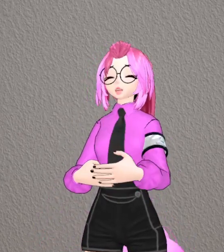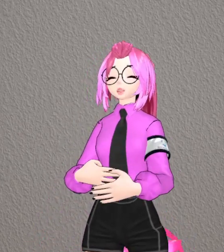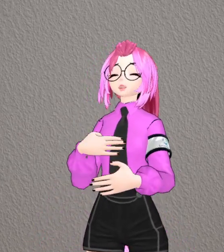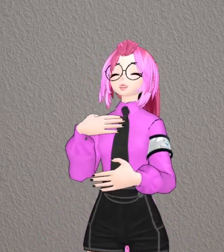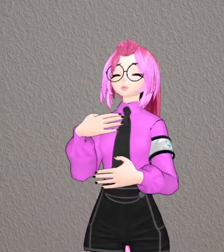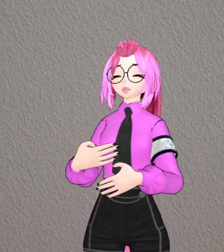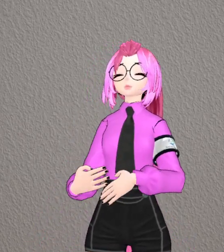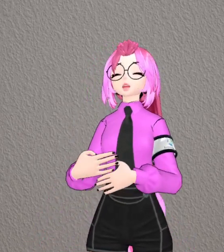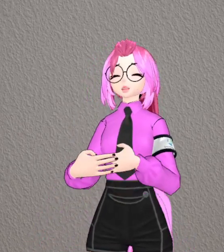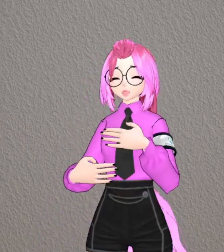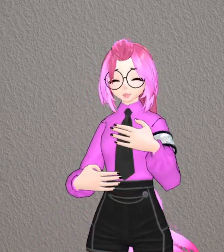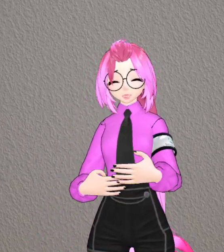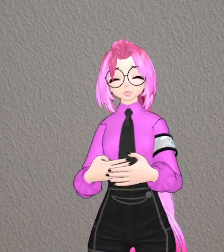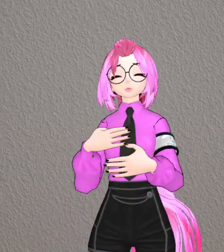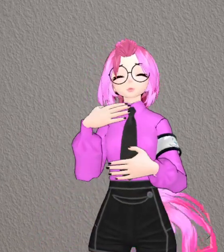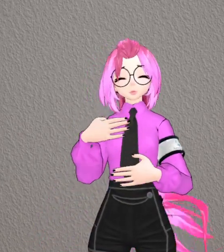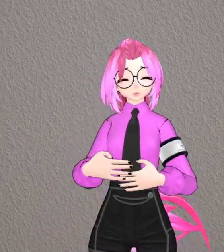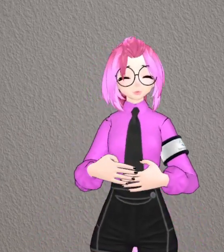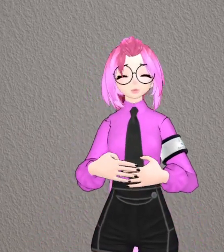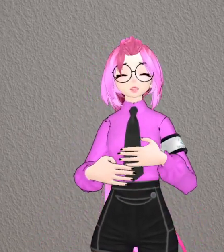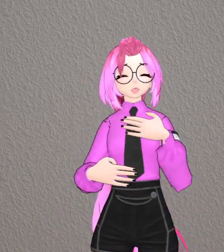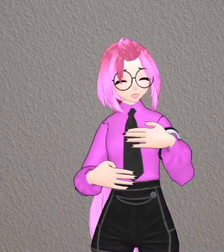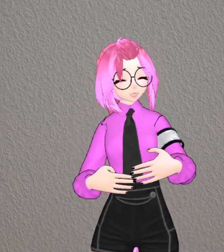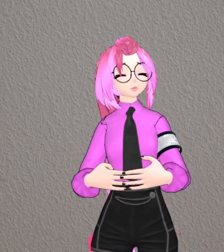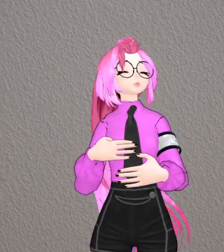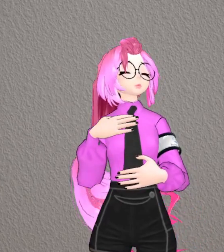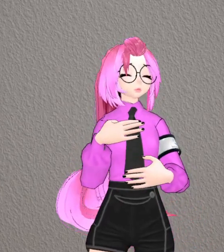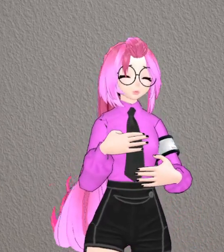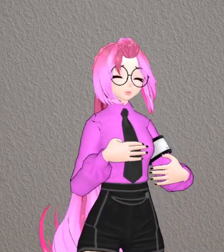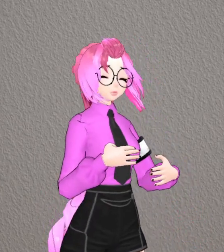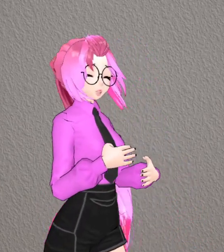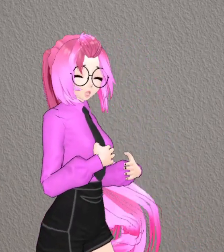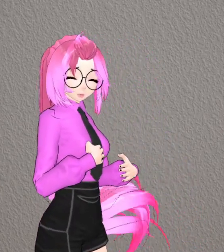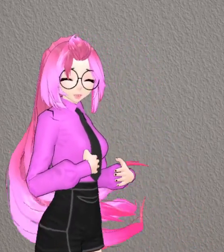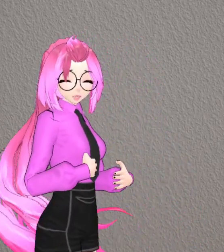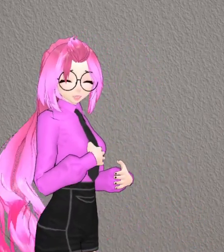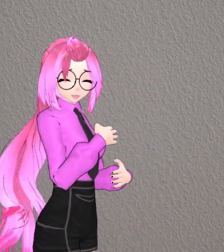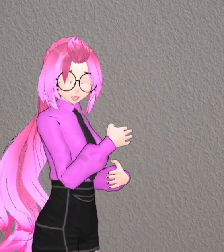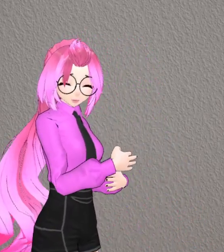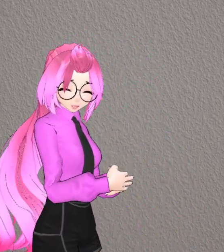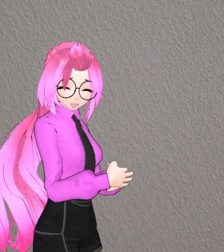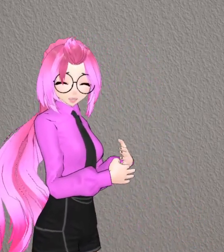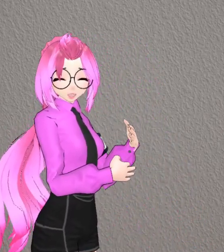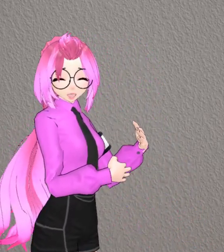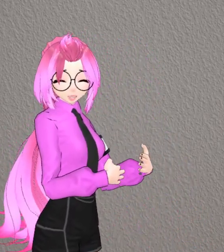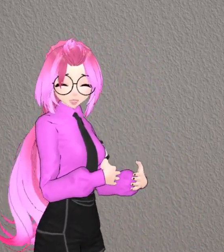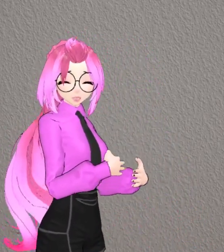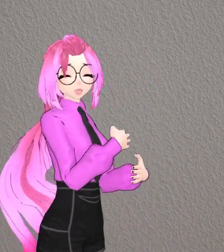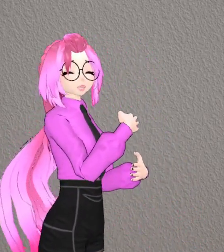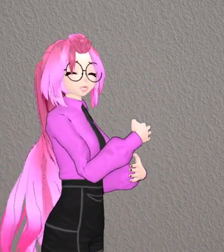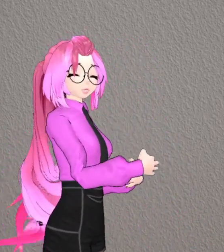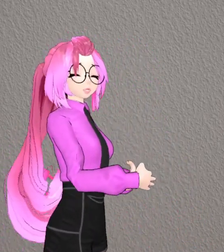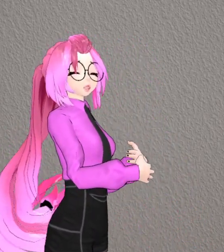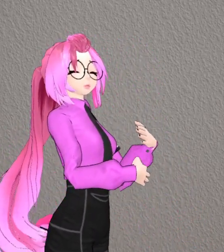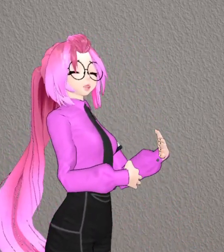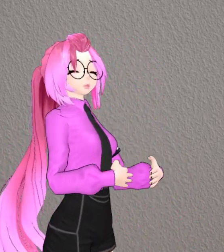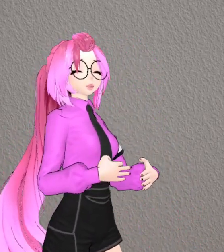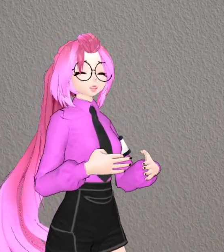myself and to make progress. Yes. So very similar to plan, you're taking each step and you're